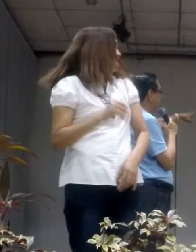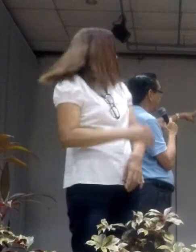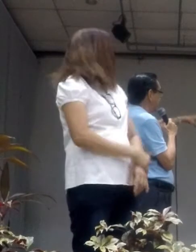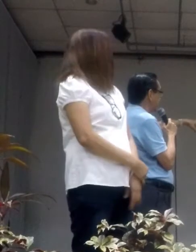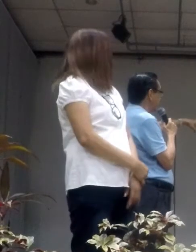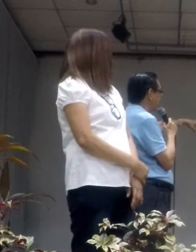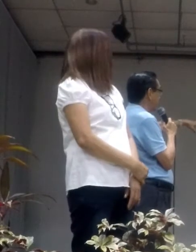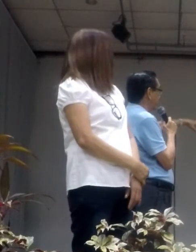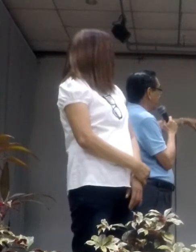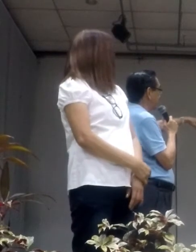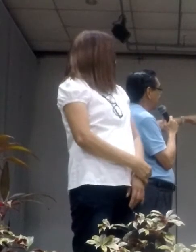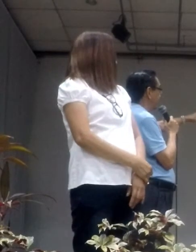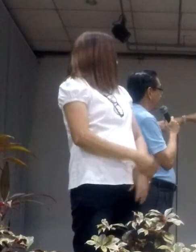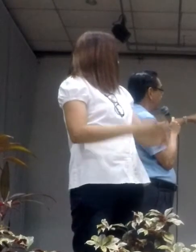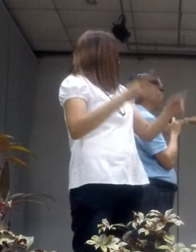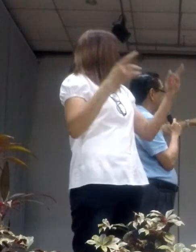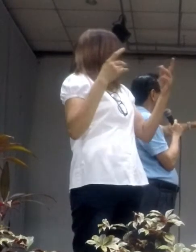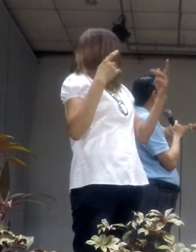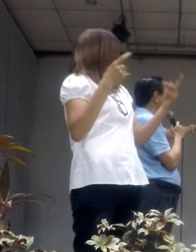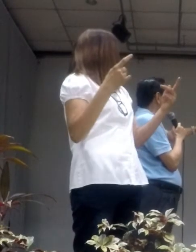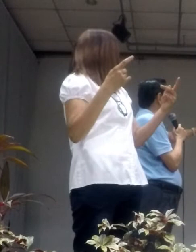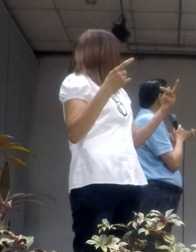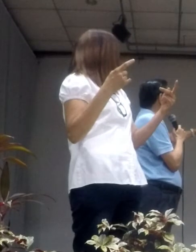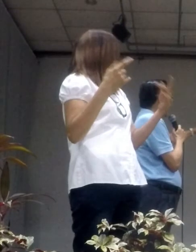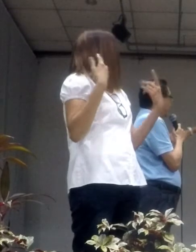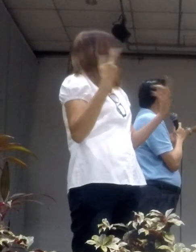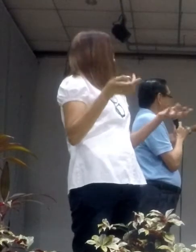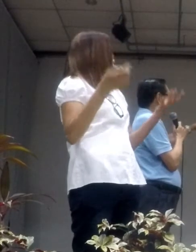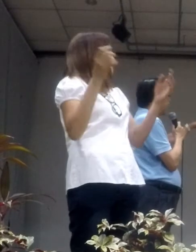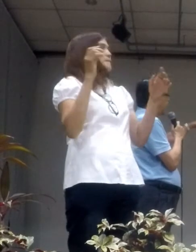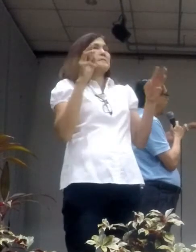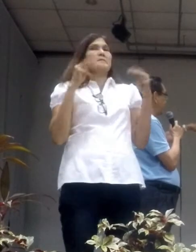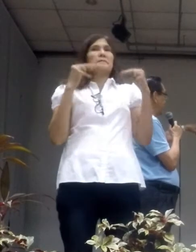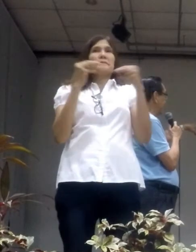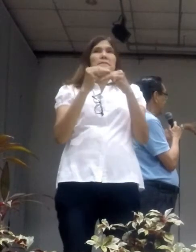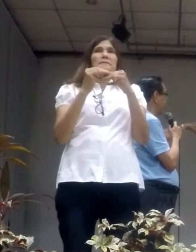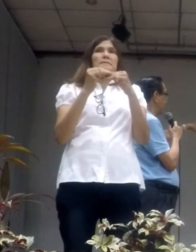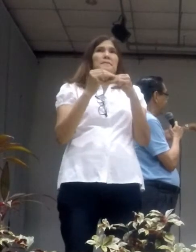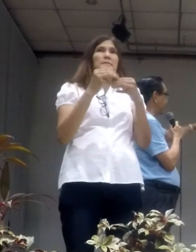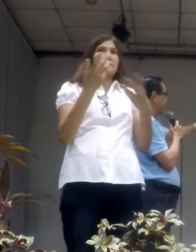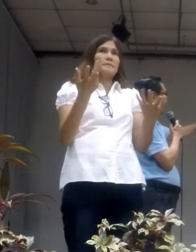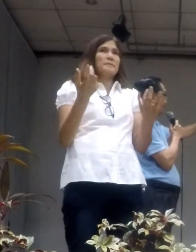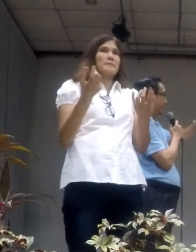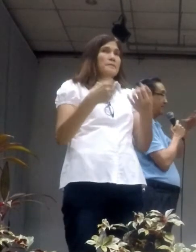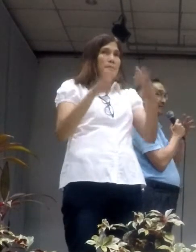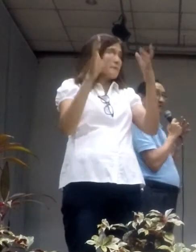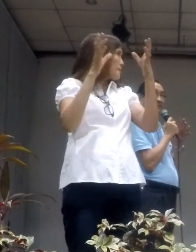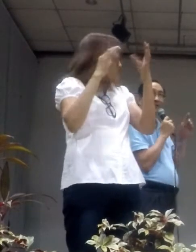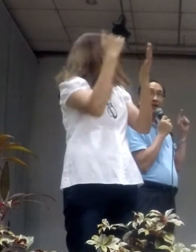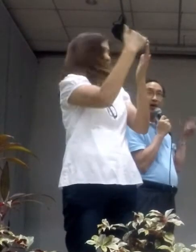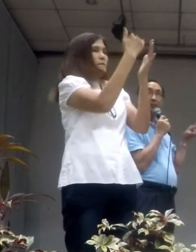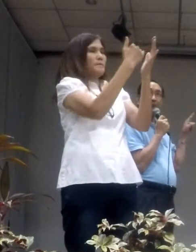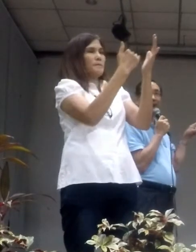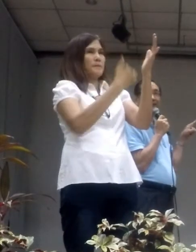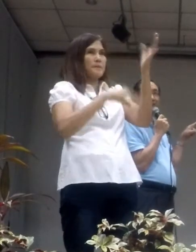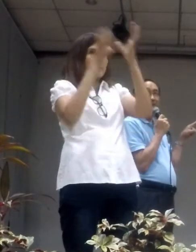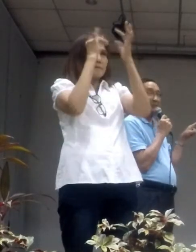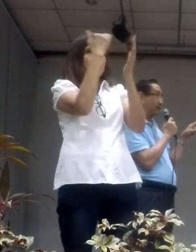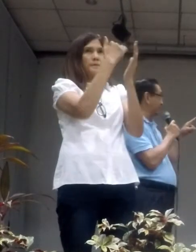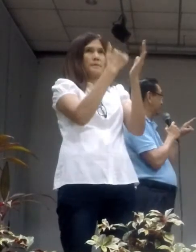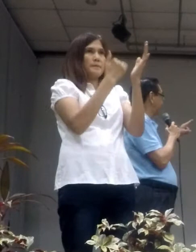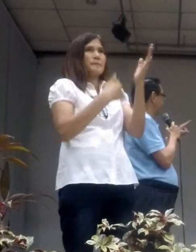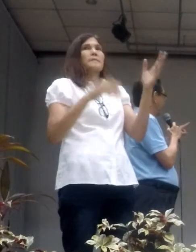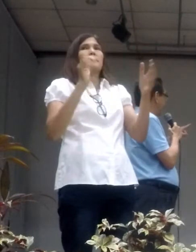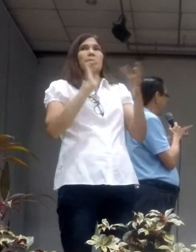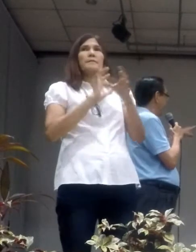Now, the present work of the membership committee is to have a computerized list of active